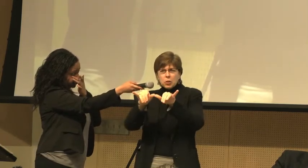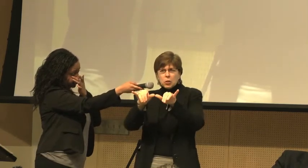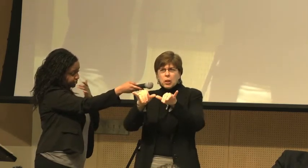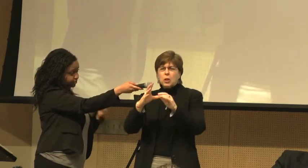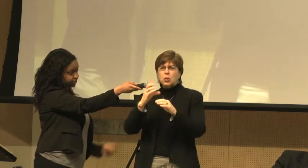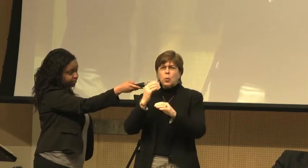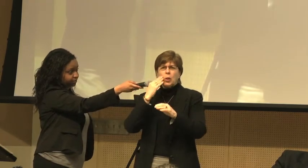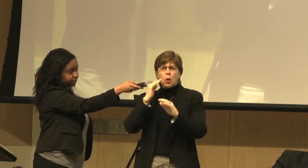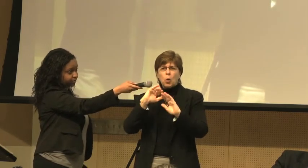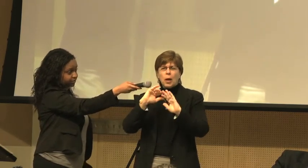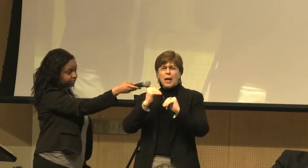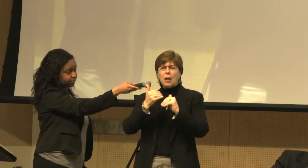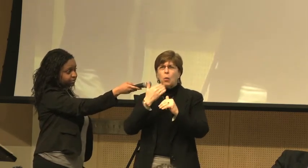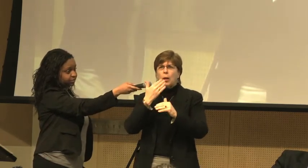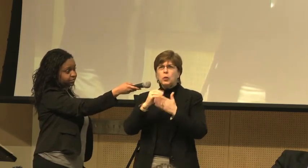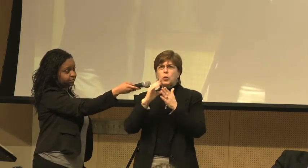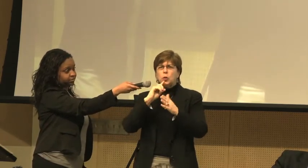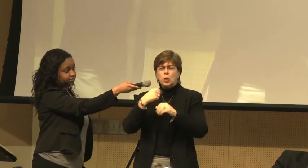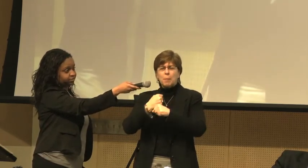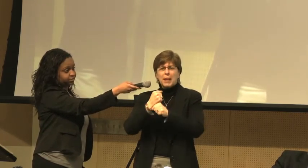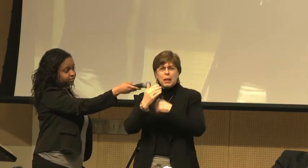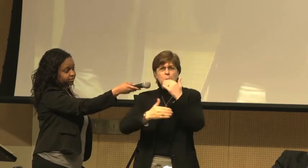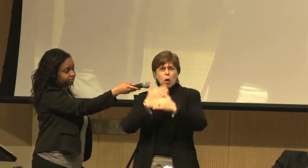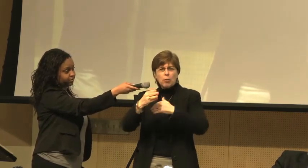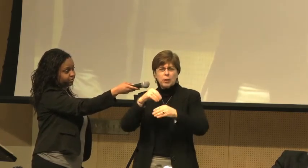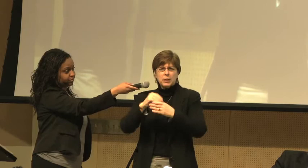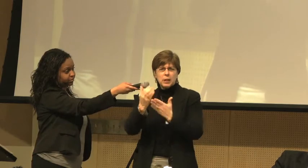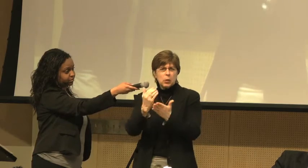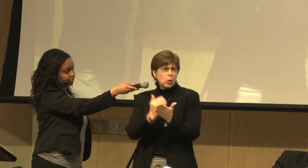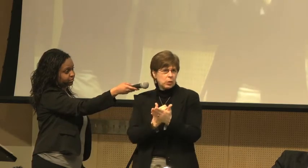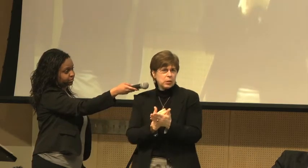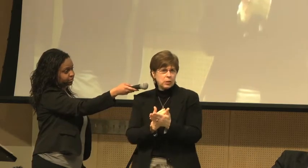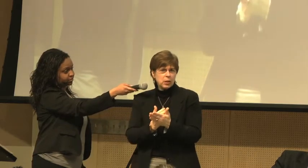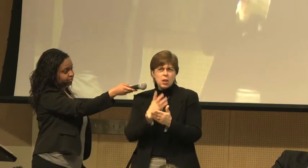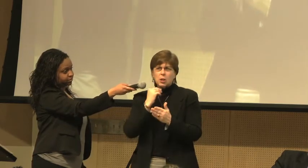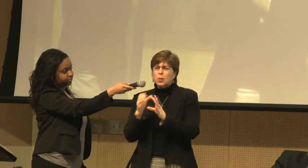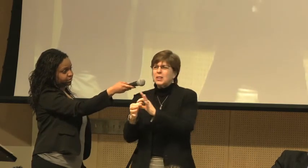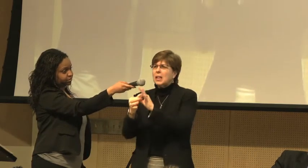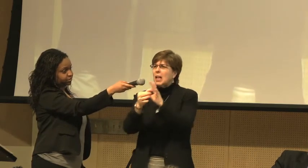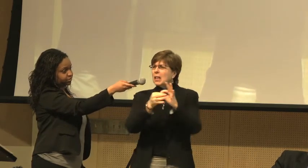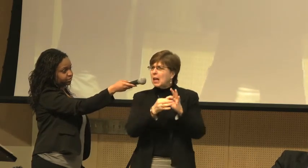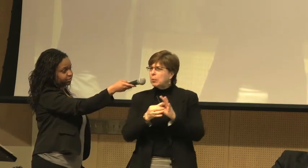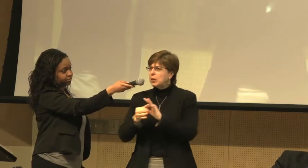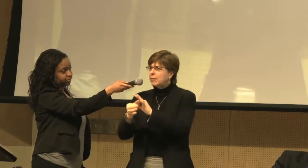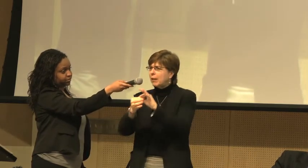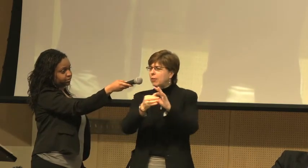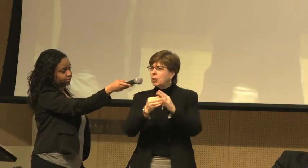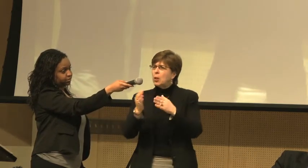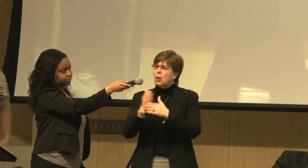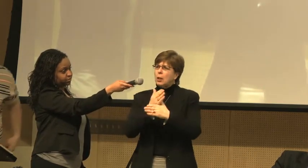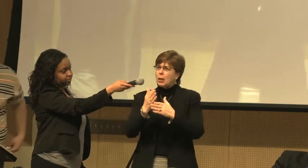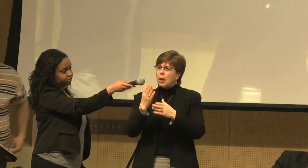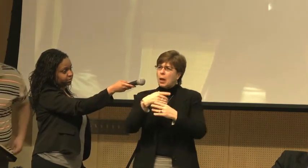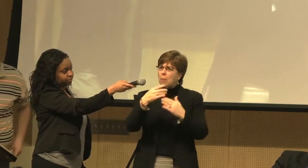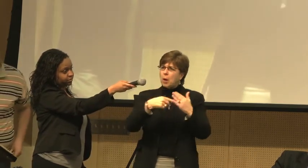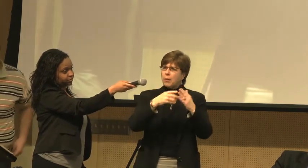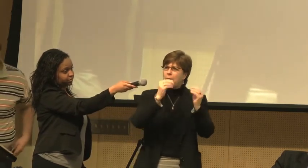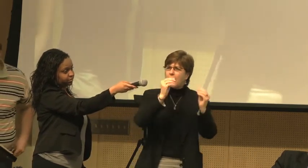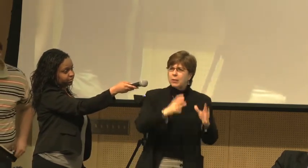measures, so we know how those students will achieve progress. It's a collaborative effort among the